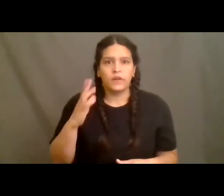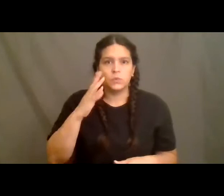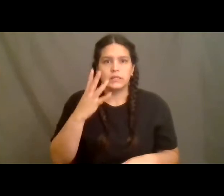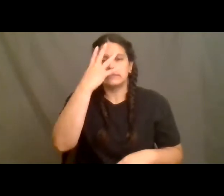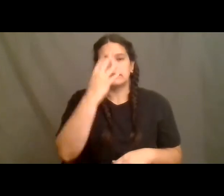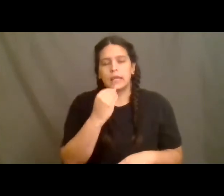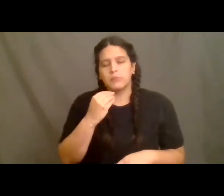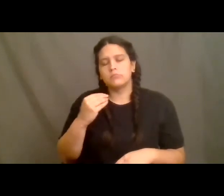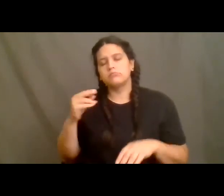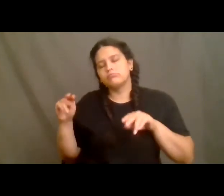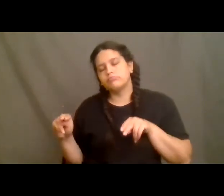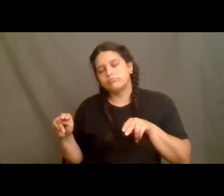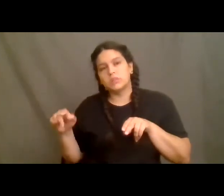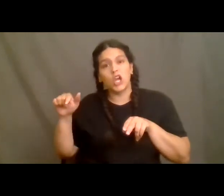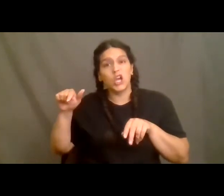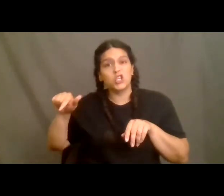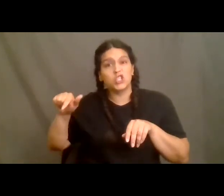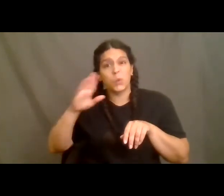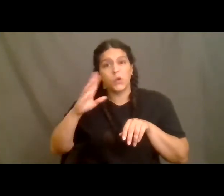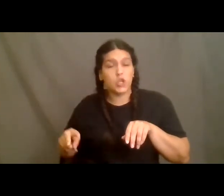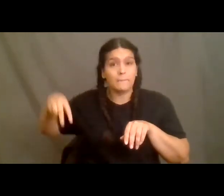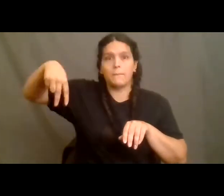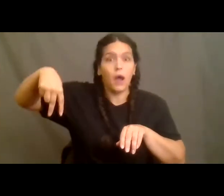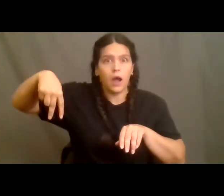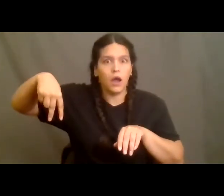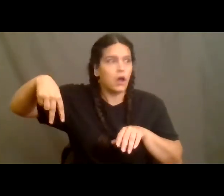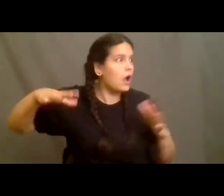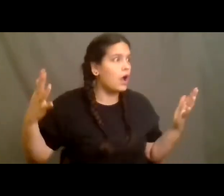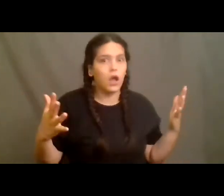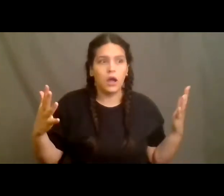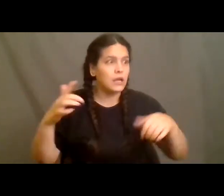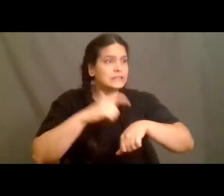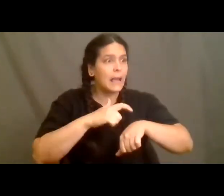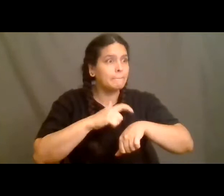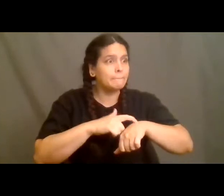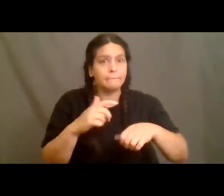and say, you know, lay the bed, is it hard to she now,